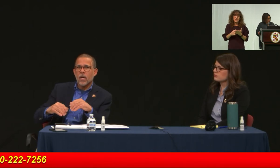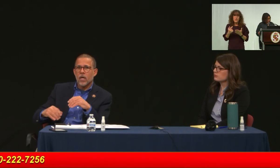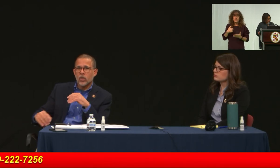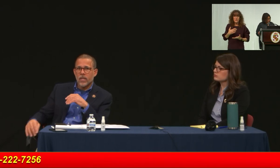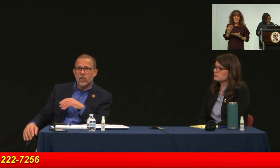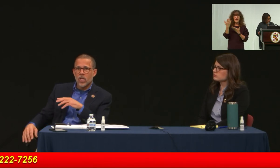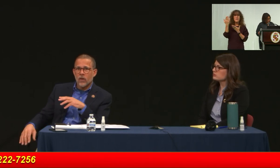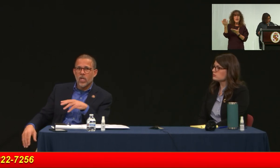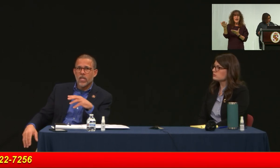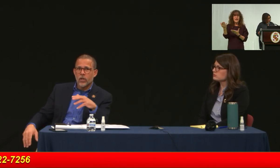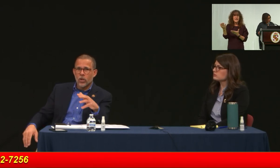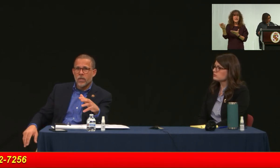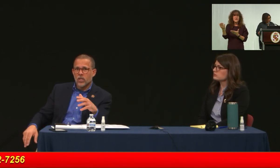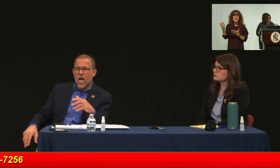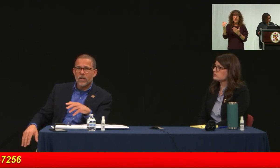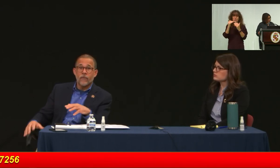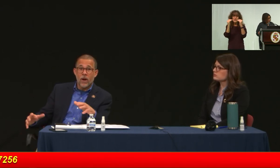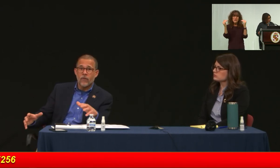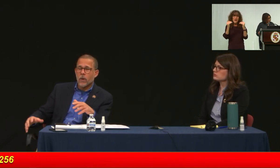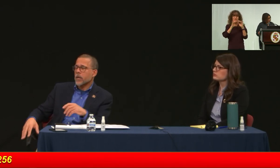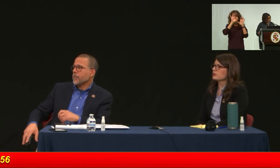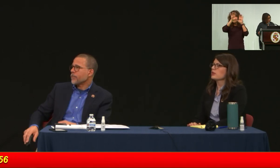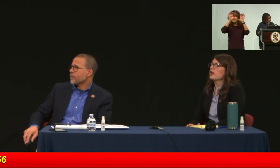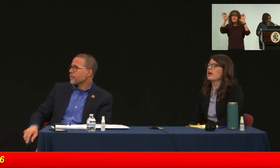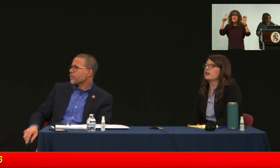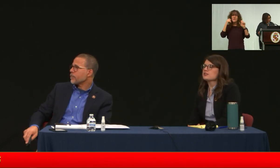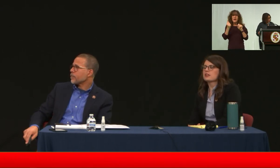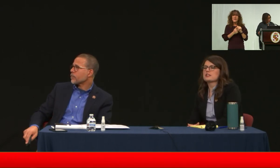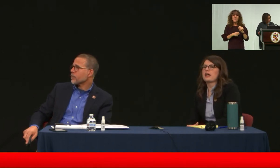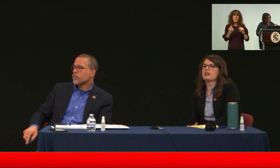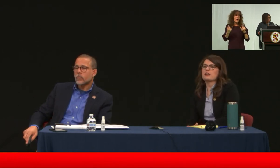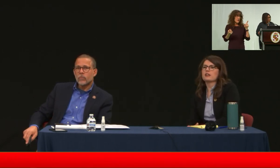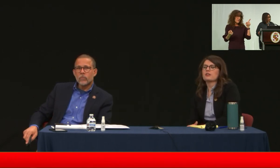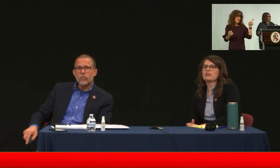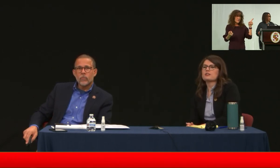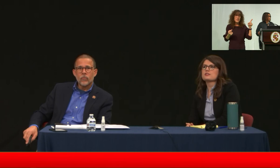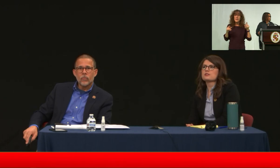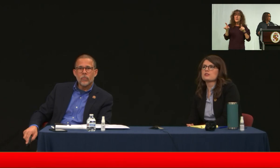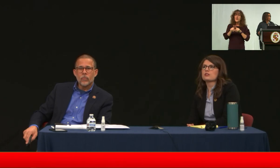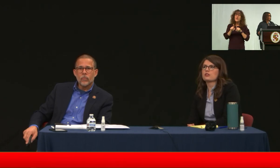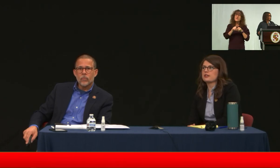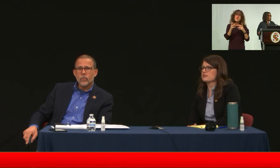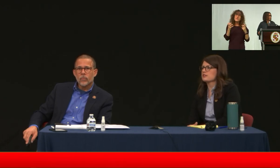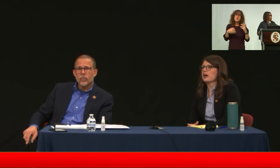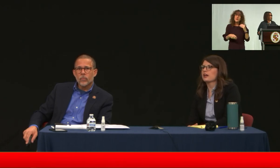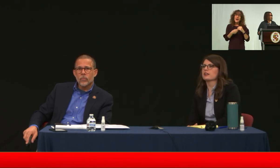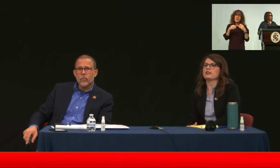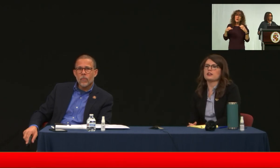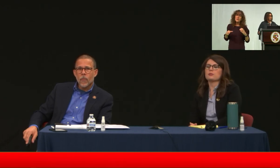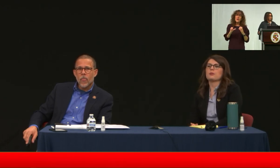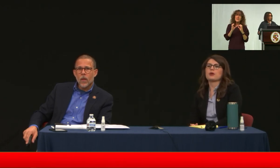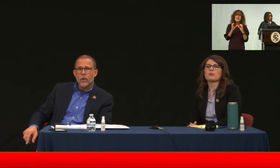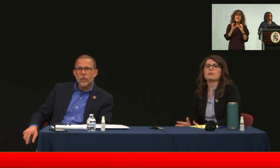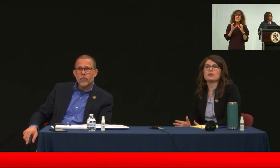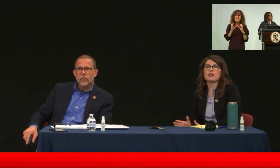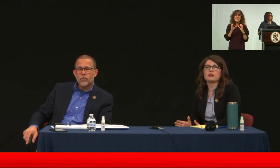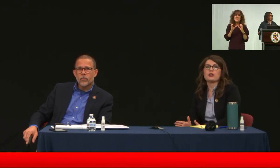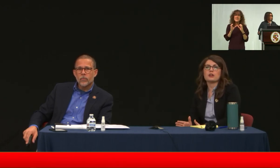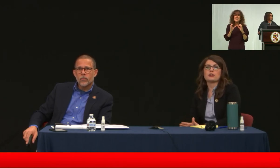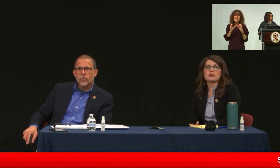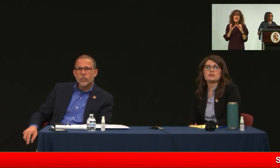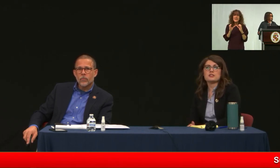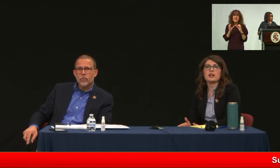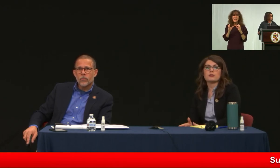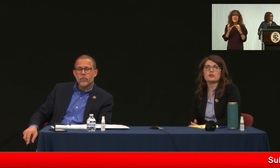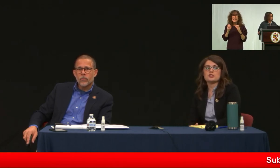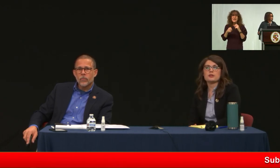recommended. So that the shelves continue to be stocked for everybody. I'd also like to add, this crisis has highlighted a problem